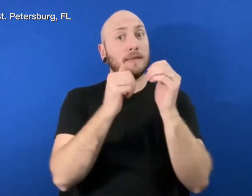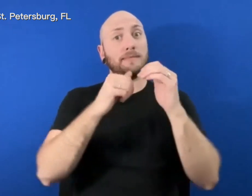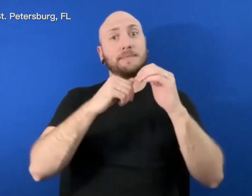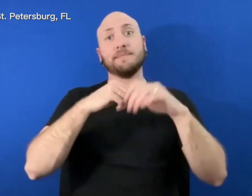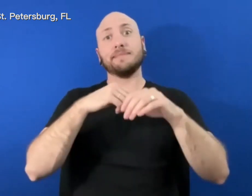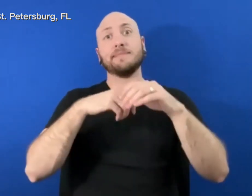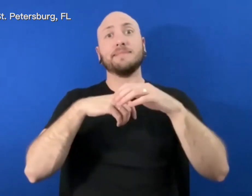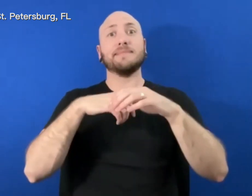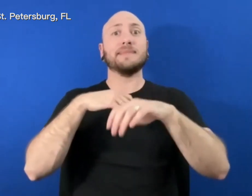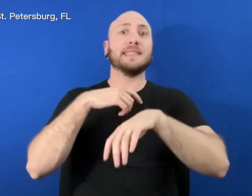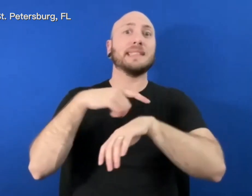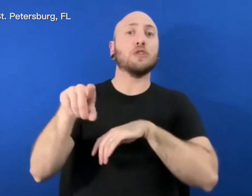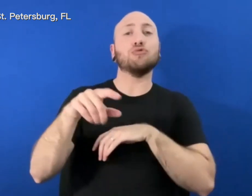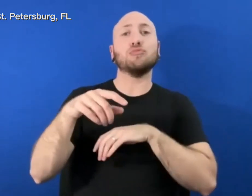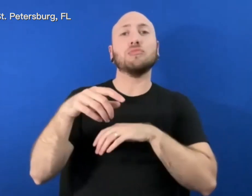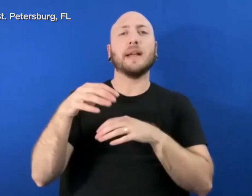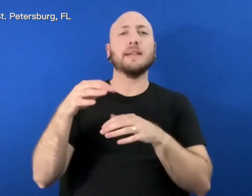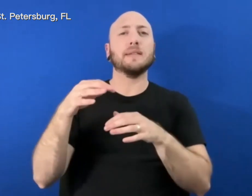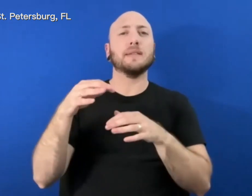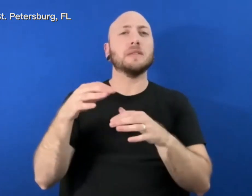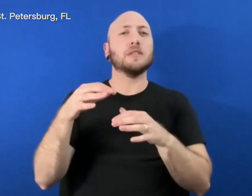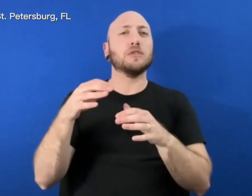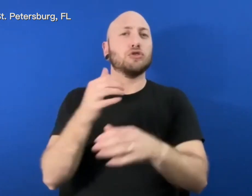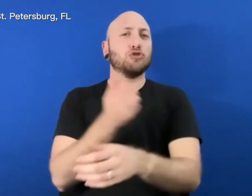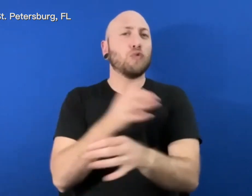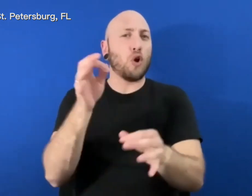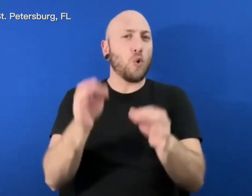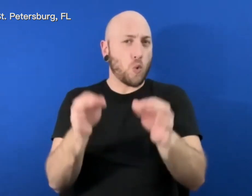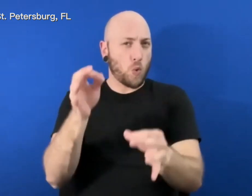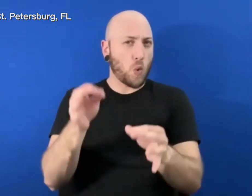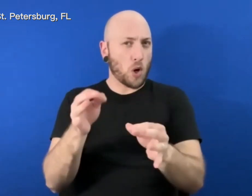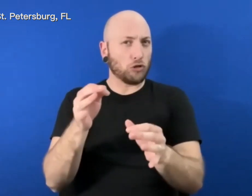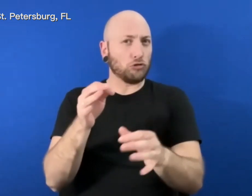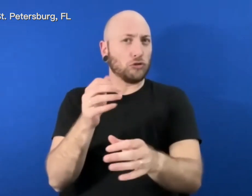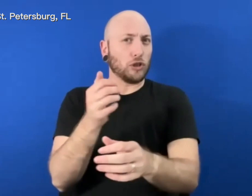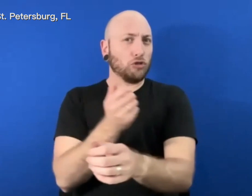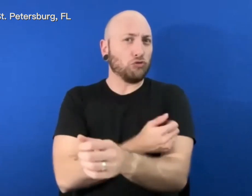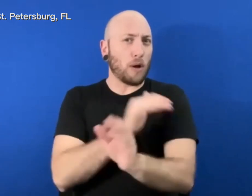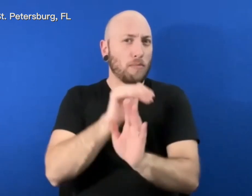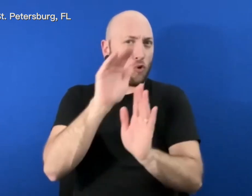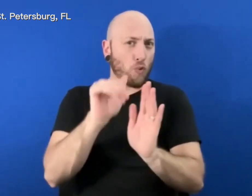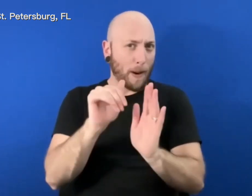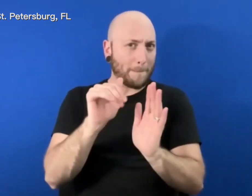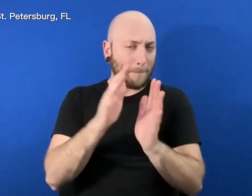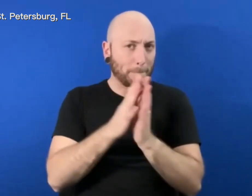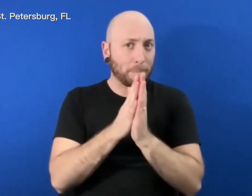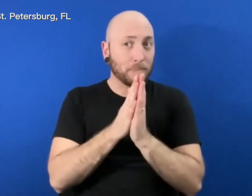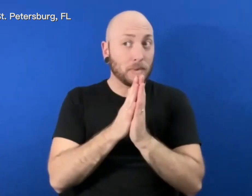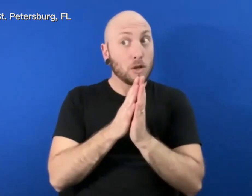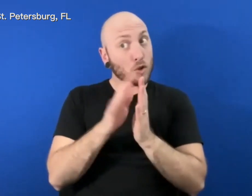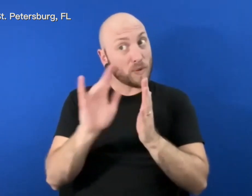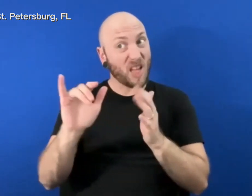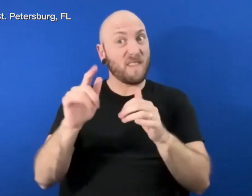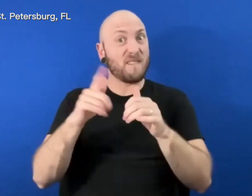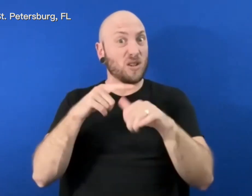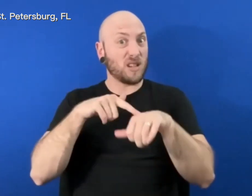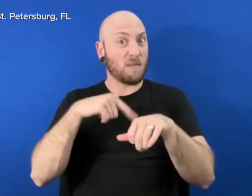can remember that I actually like stayed sober for any amount of time. You know, I think I had like